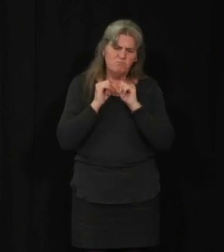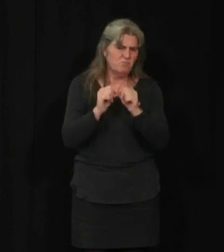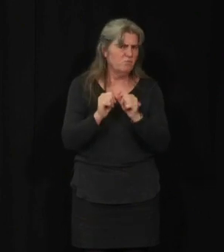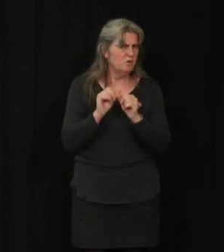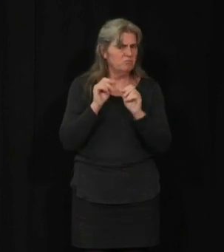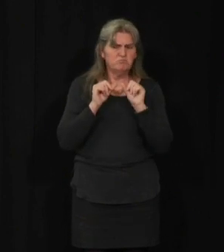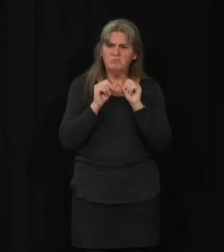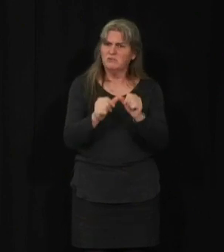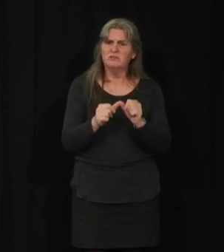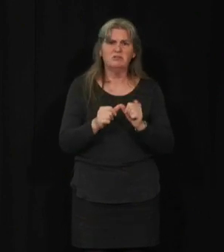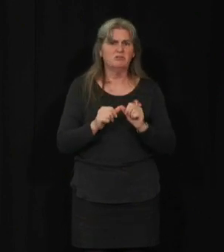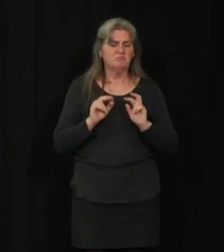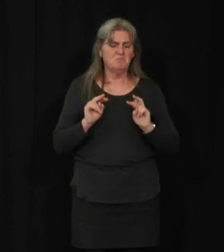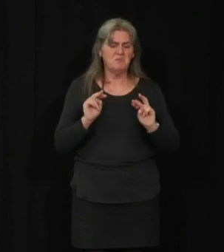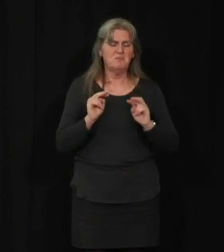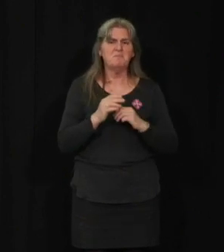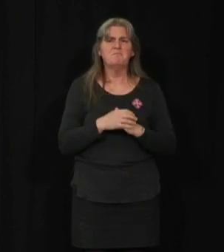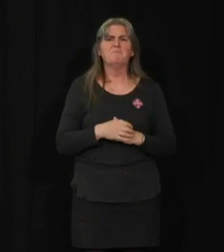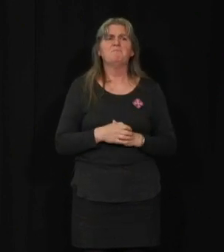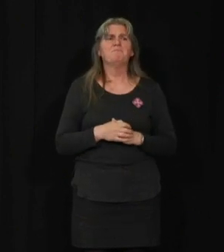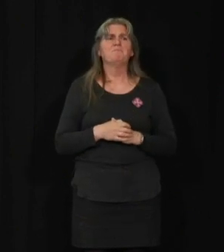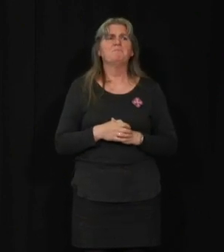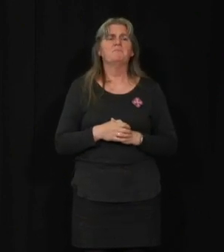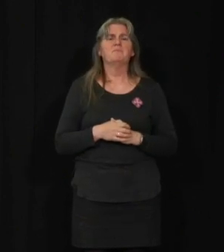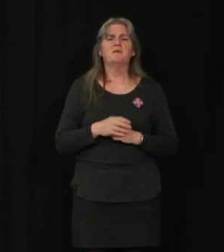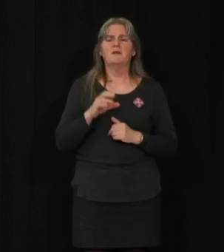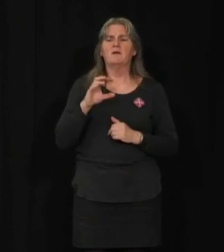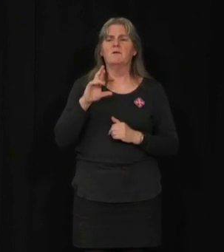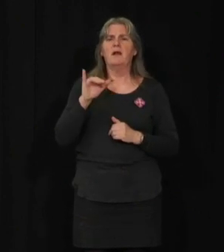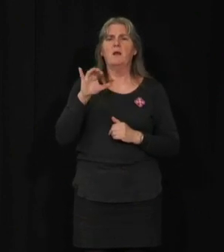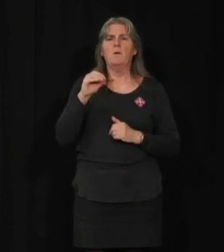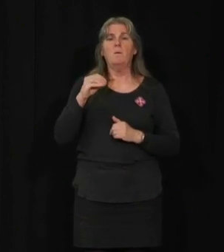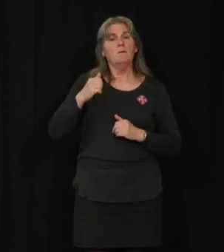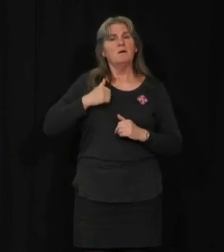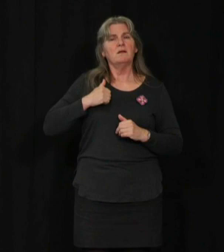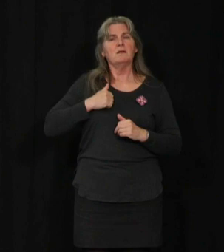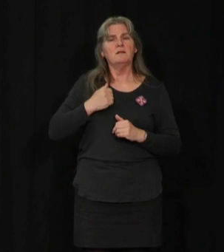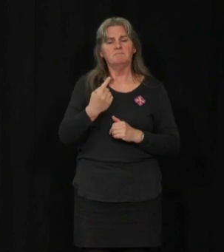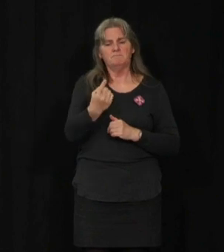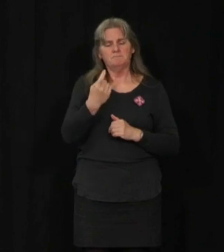Thank you. We'll move on to Claudiane, Radio-Canada.